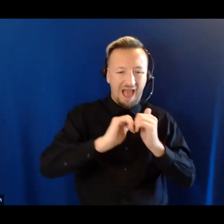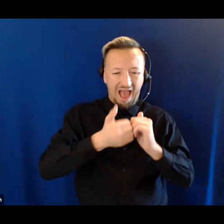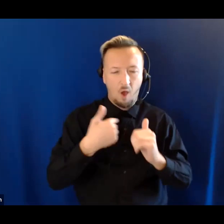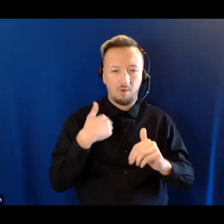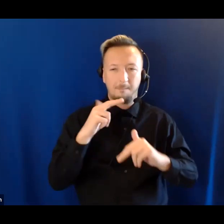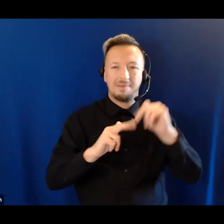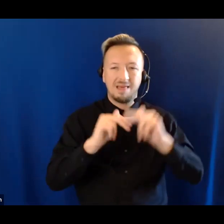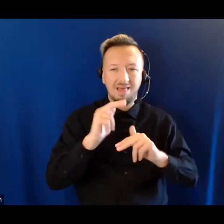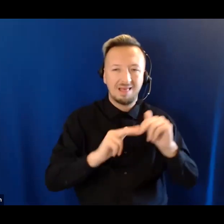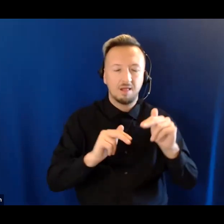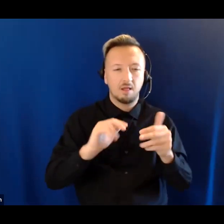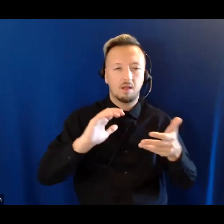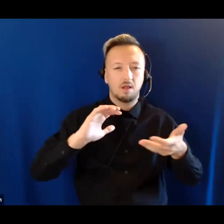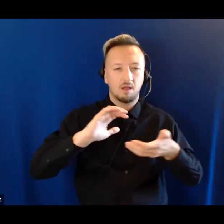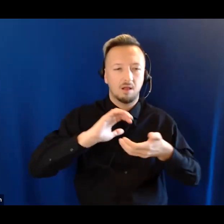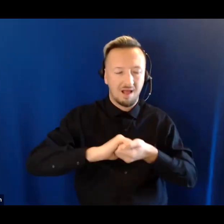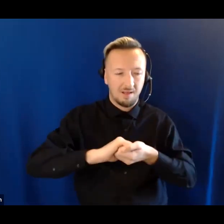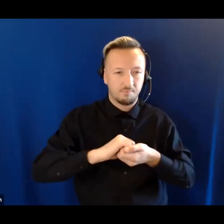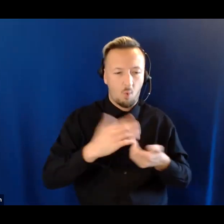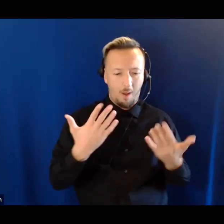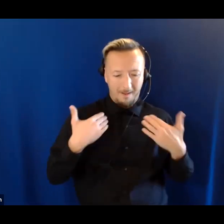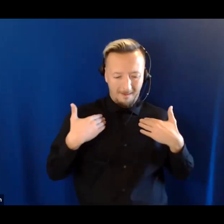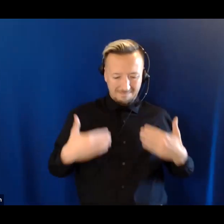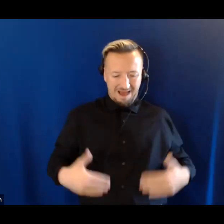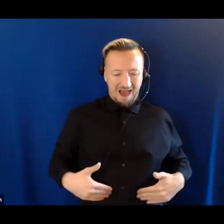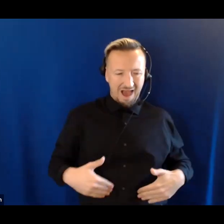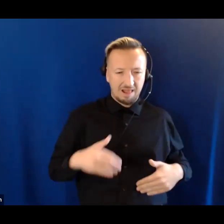our understanding of what bodily autonomy looks like.